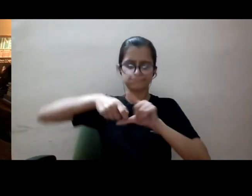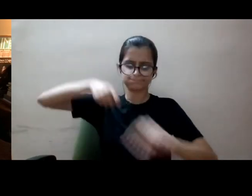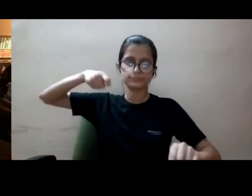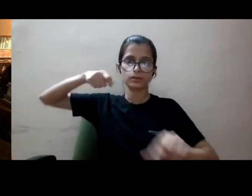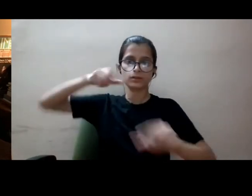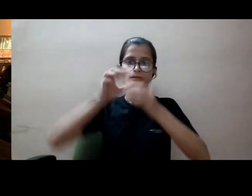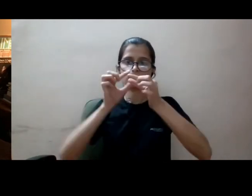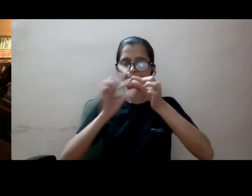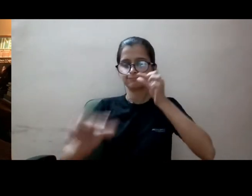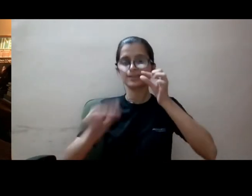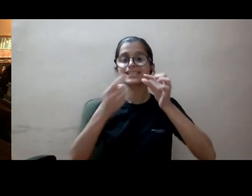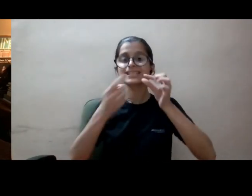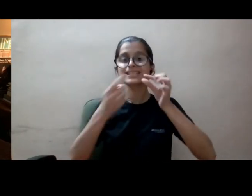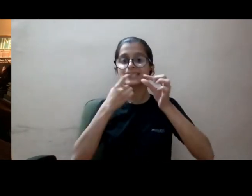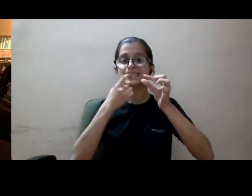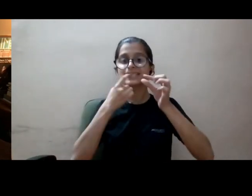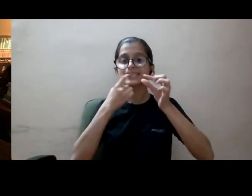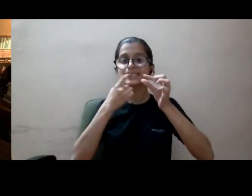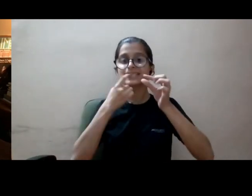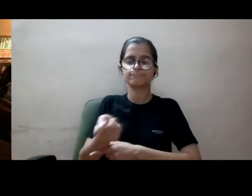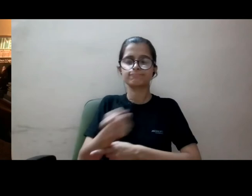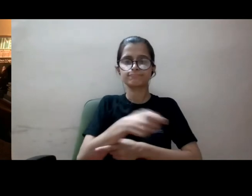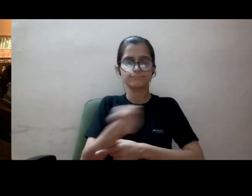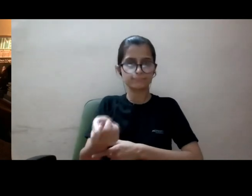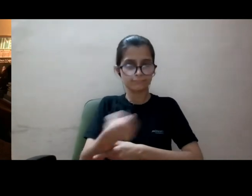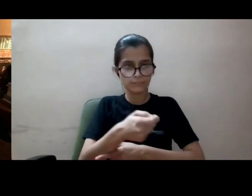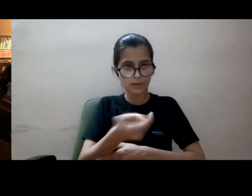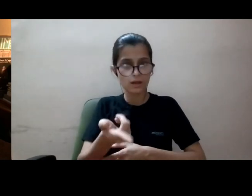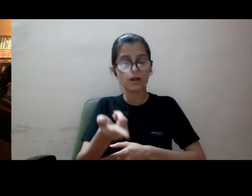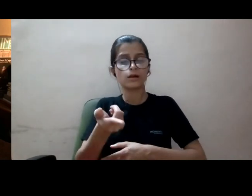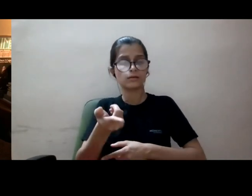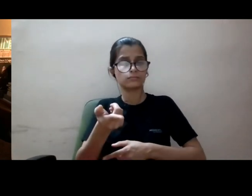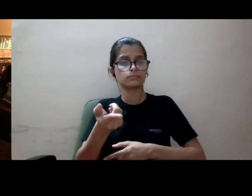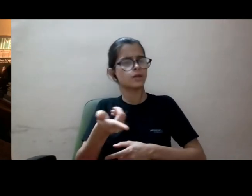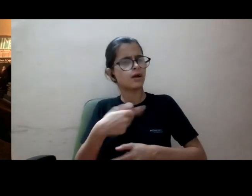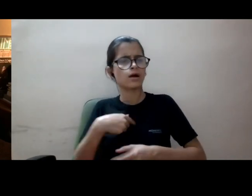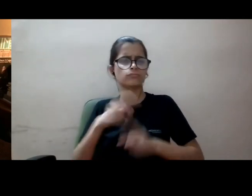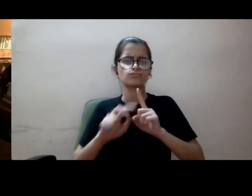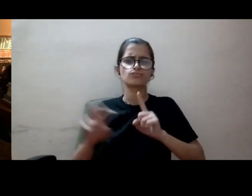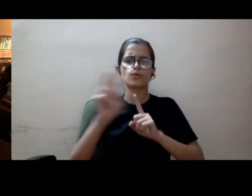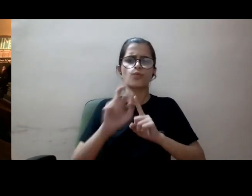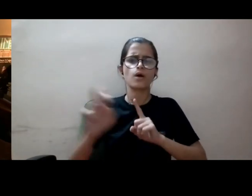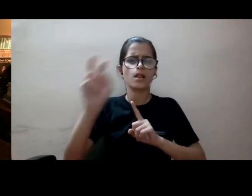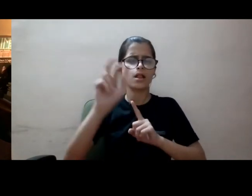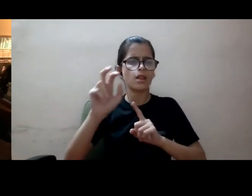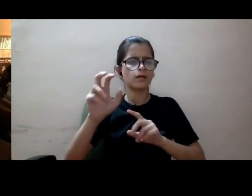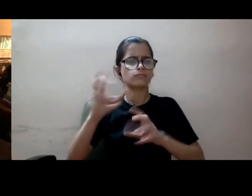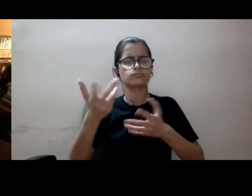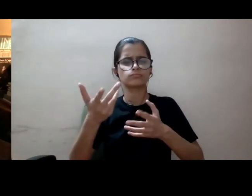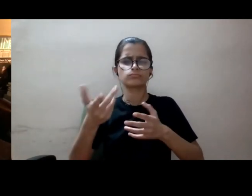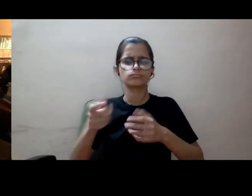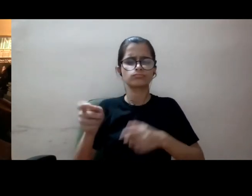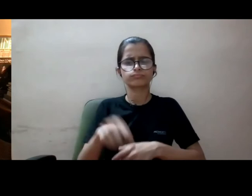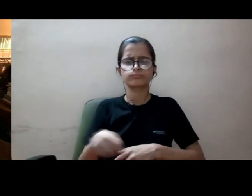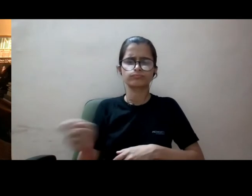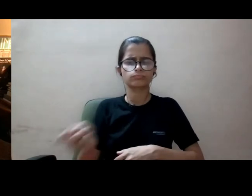cane, who have absolute contempt for the blind people who travel with guide dogs.